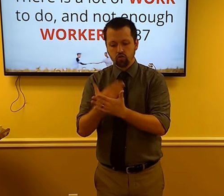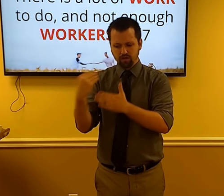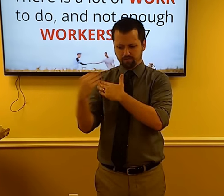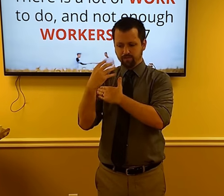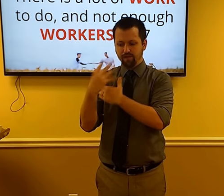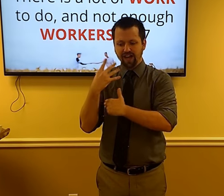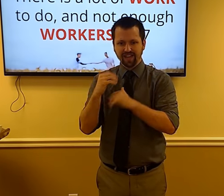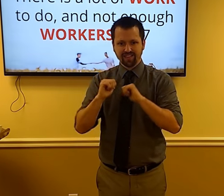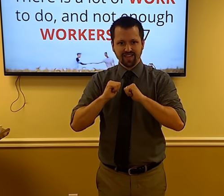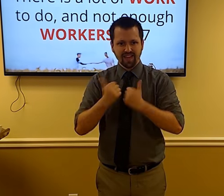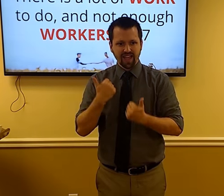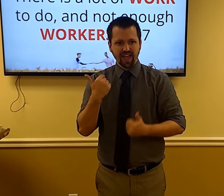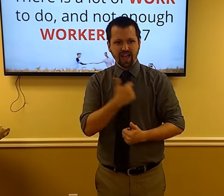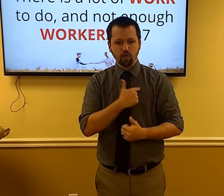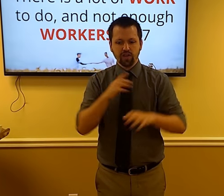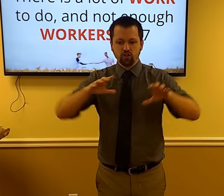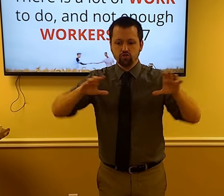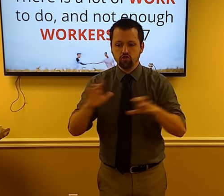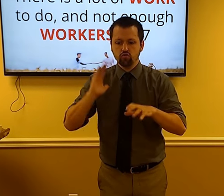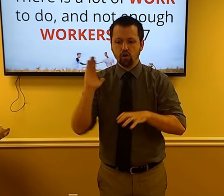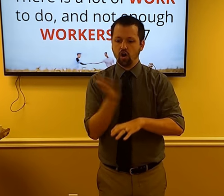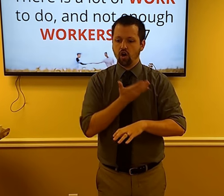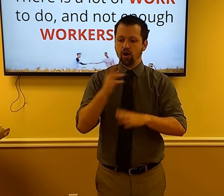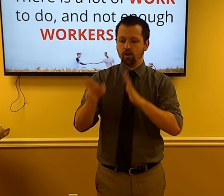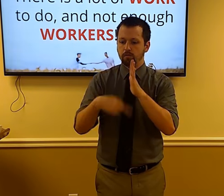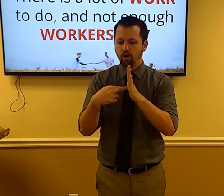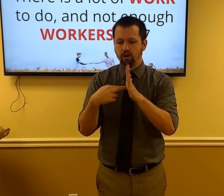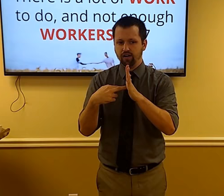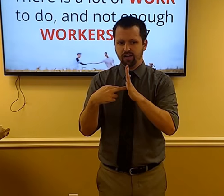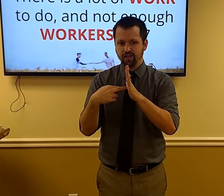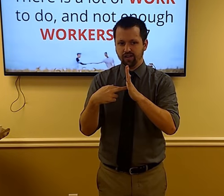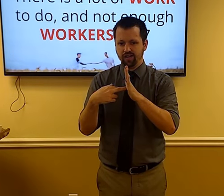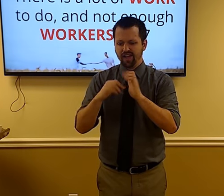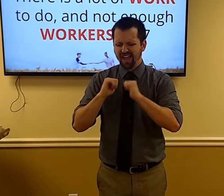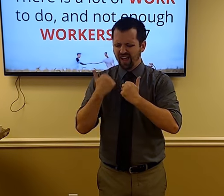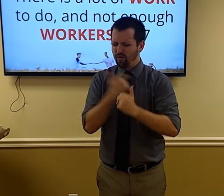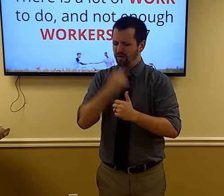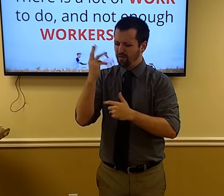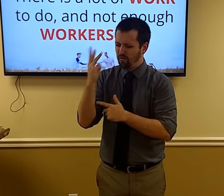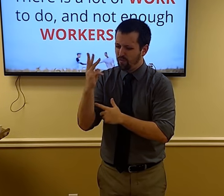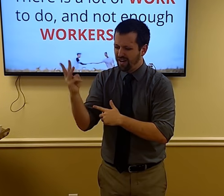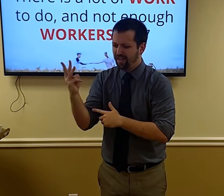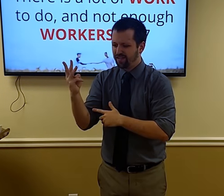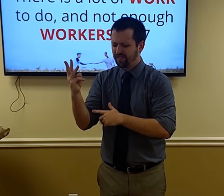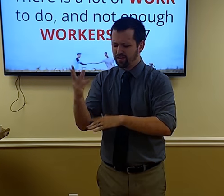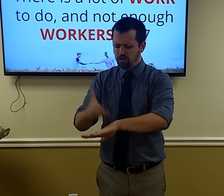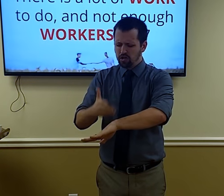good advice how we can do our part. How we witness.